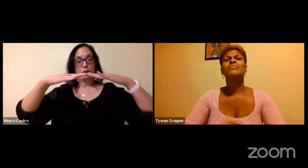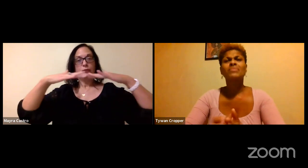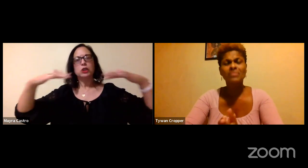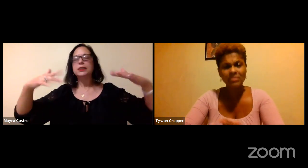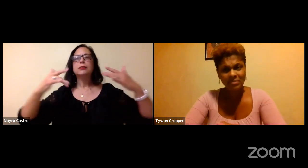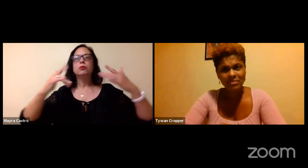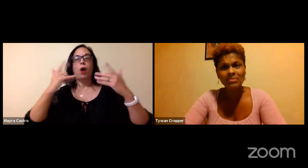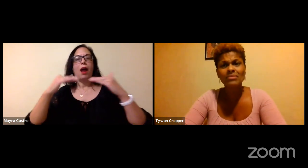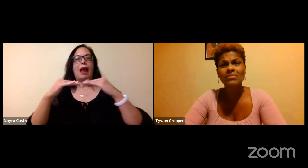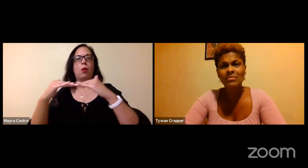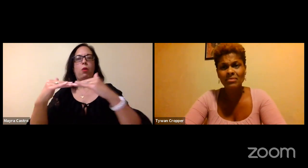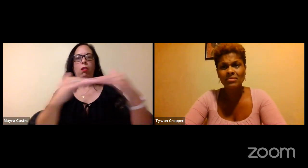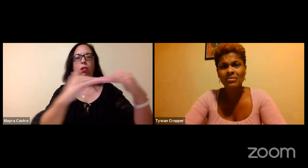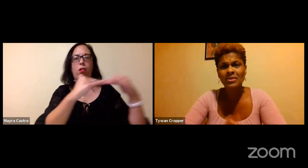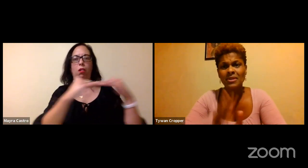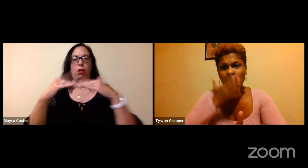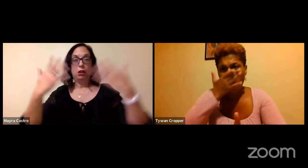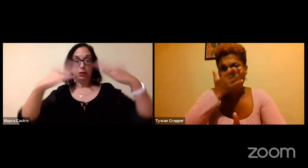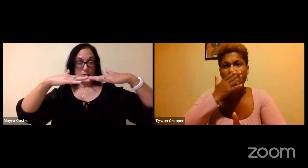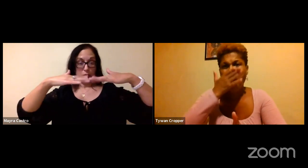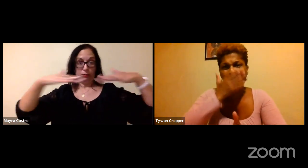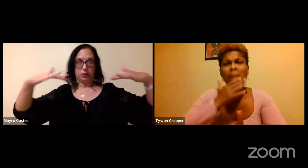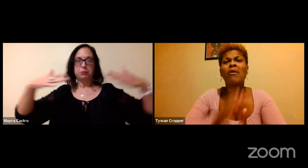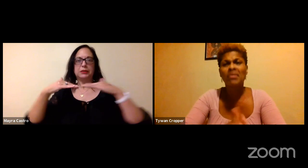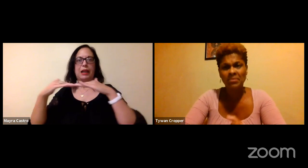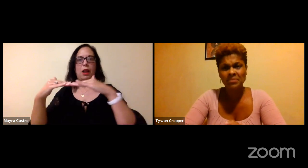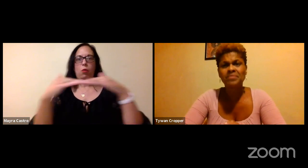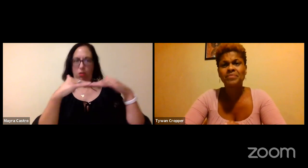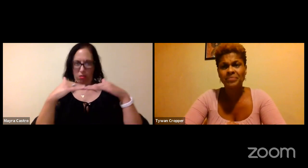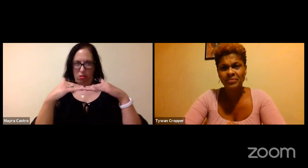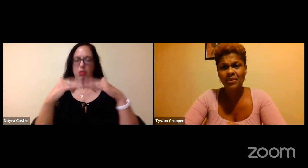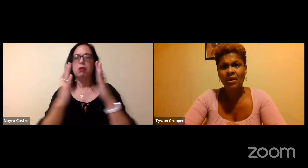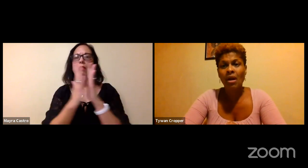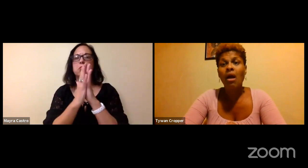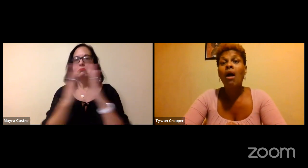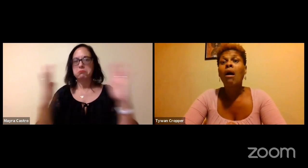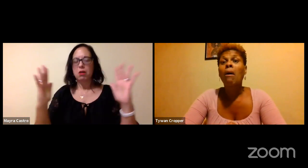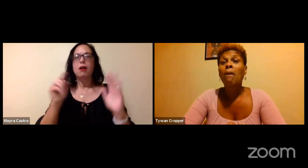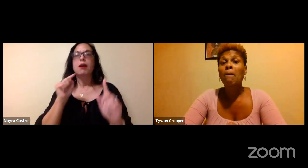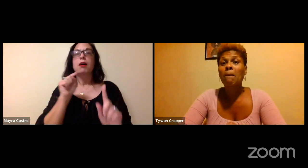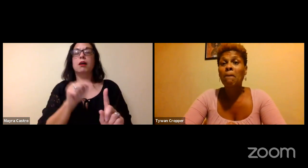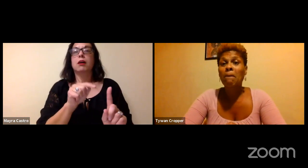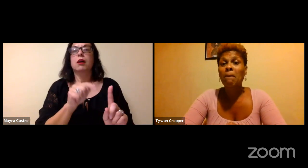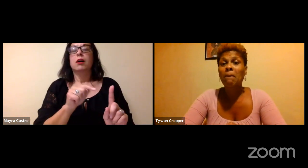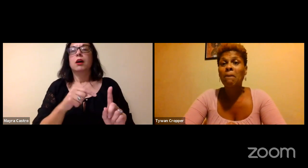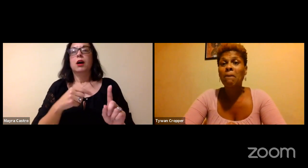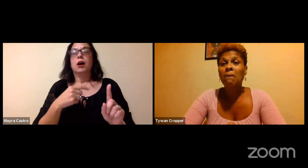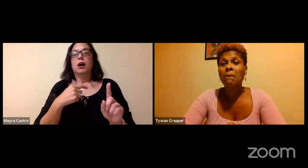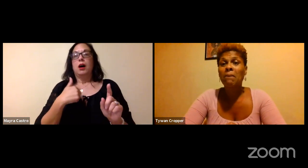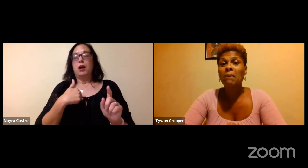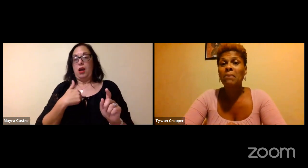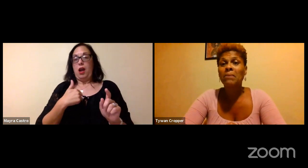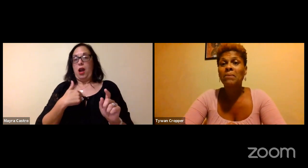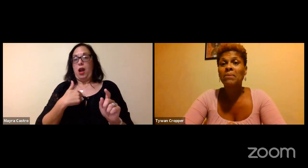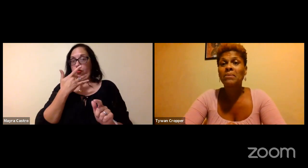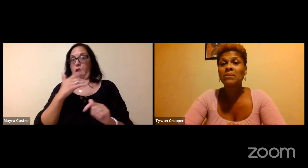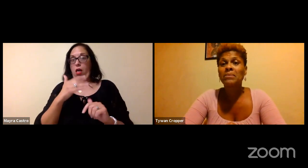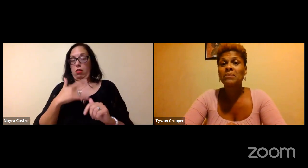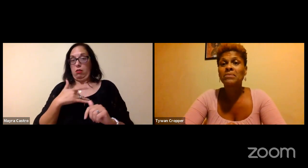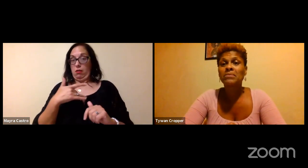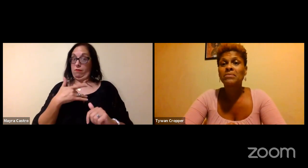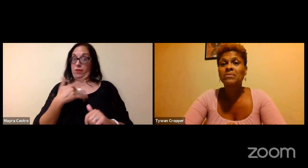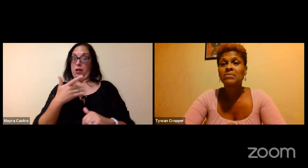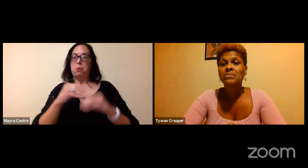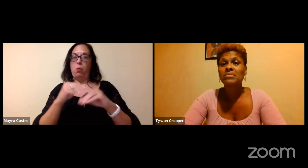gamut, as opposed to doing the old sign. I mean, the old sign diversity came from talking about equality